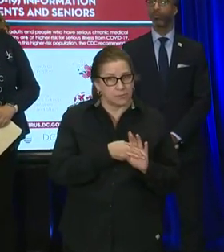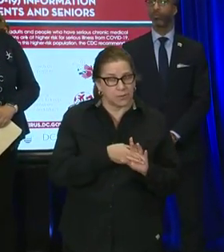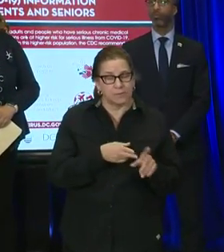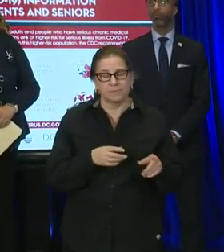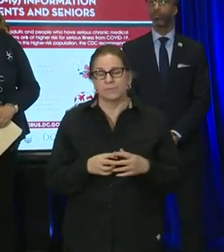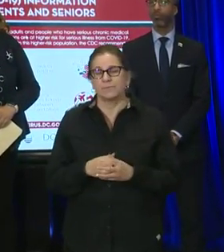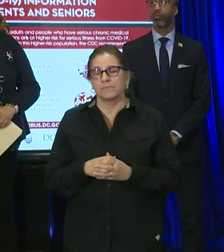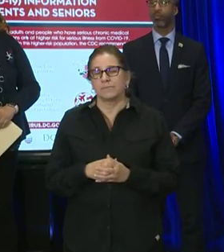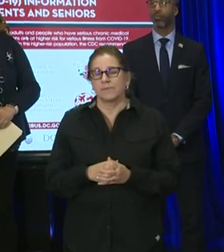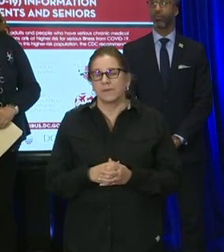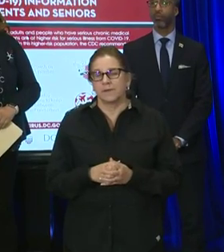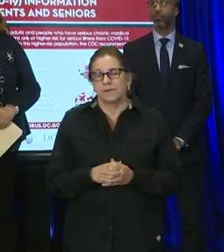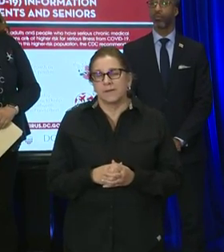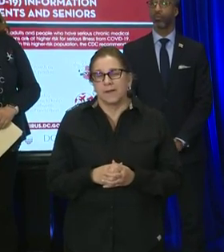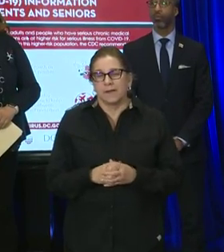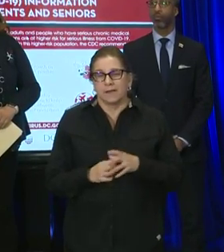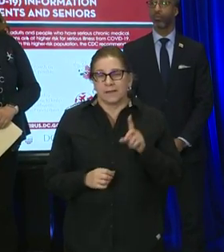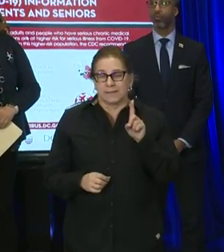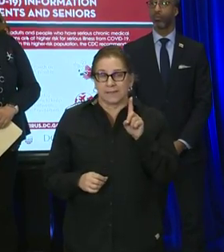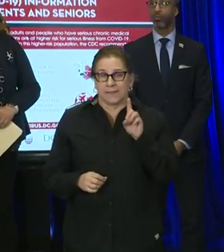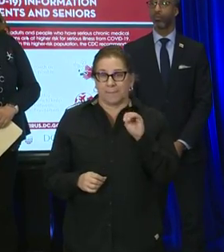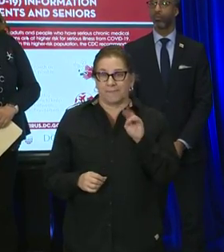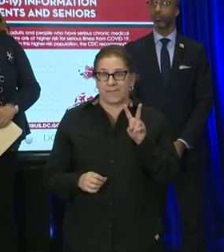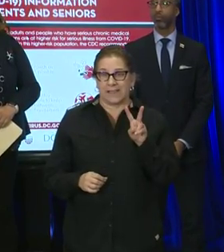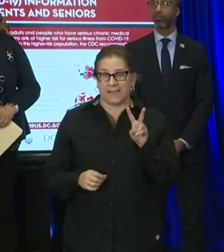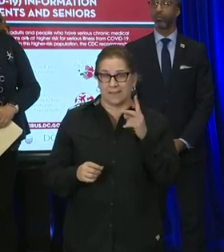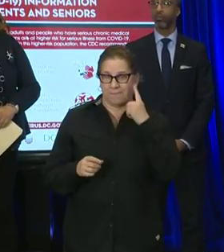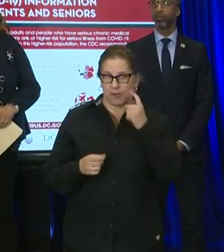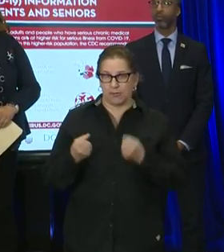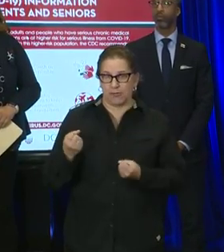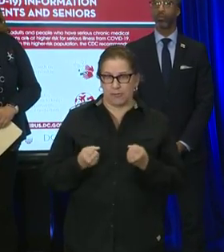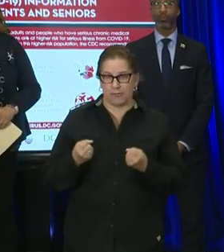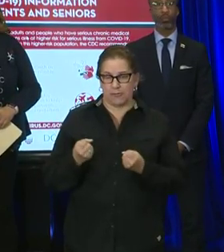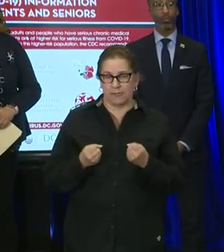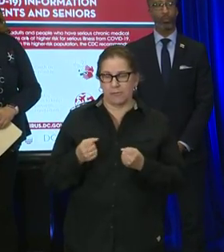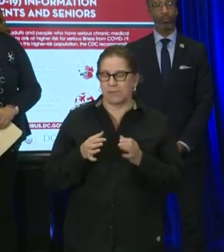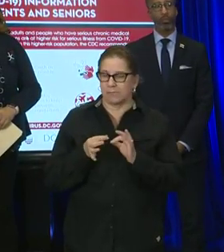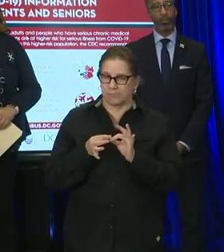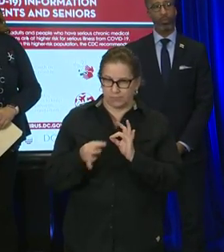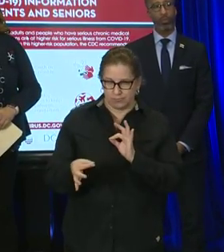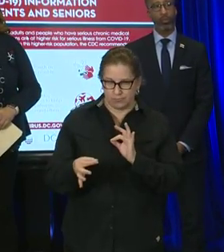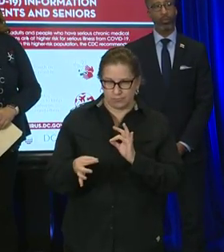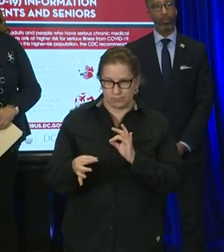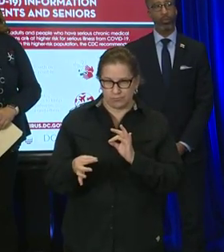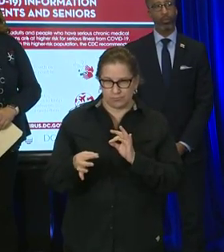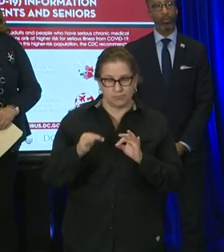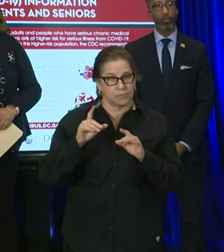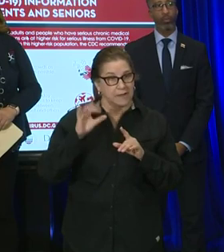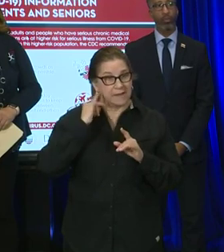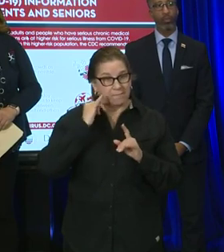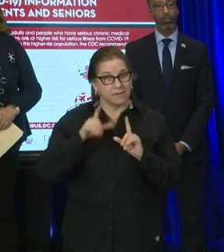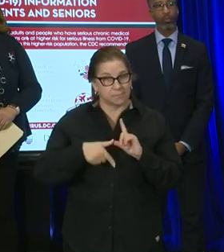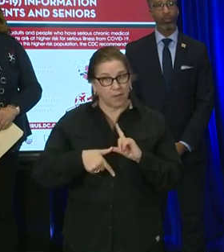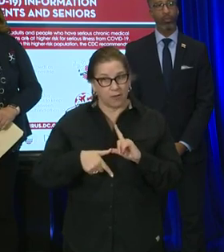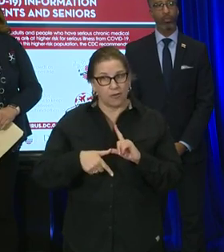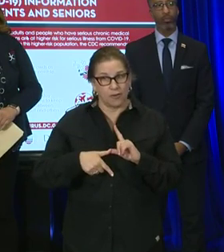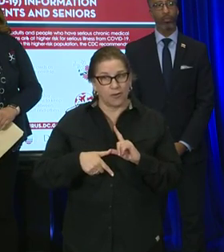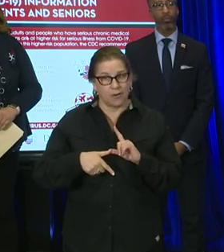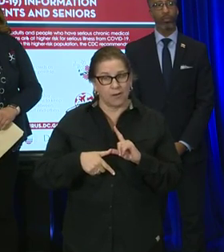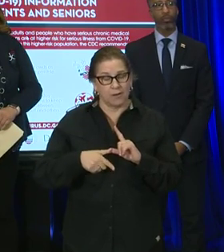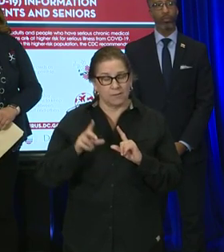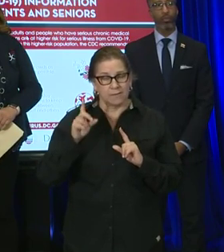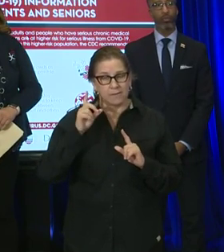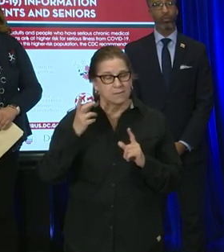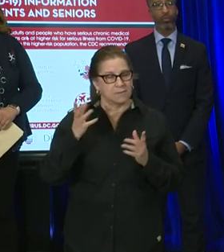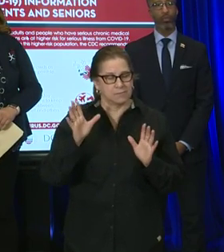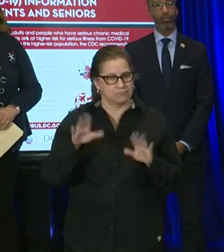Department of Motor Vehicles. We have extended the expiration dates for DMV